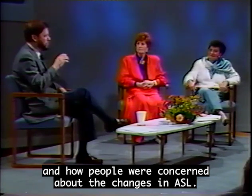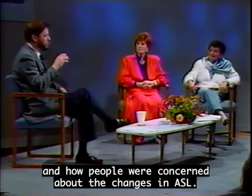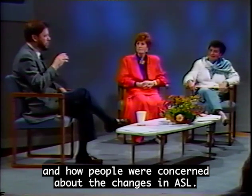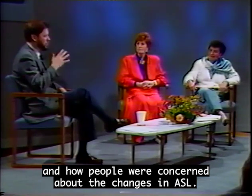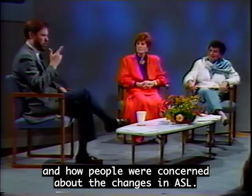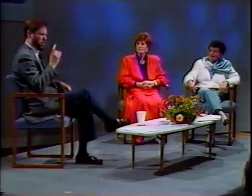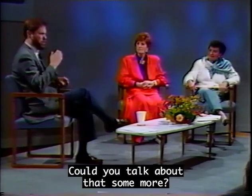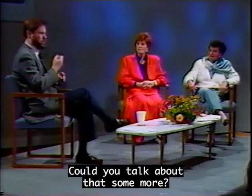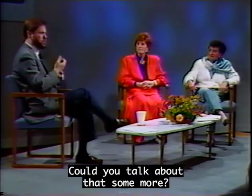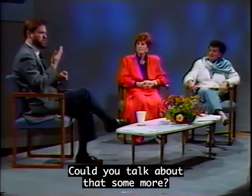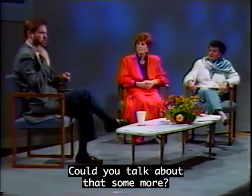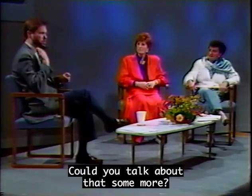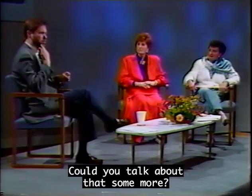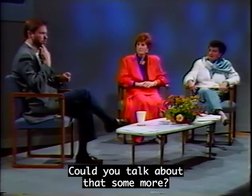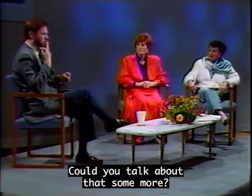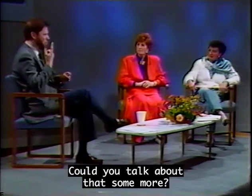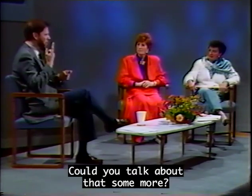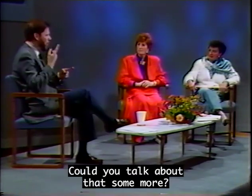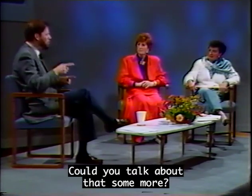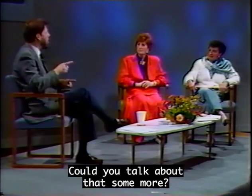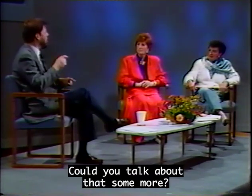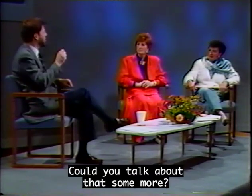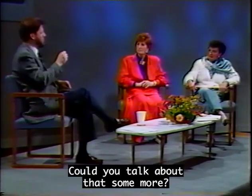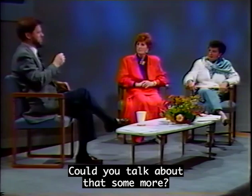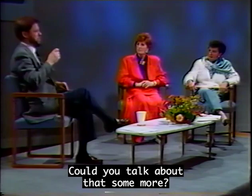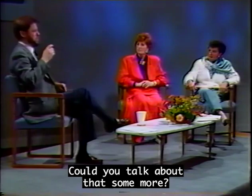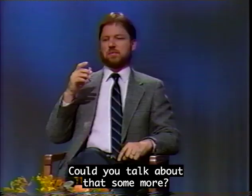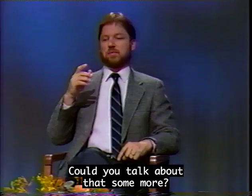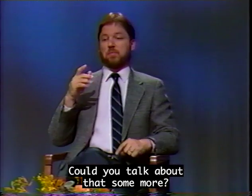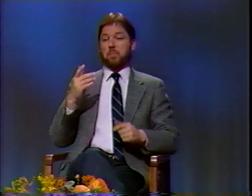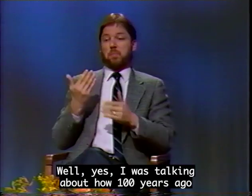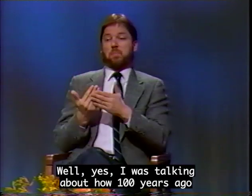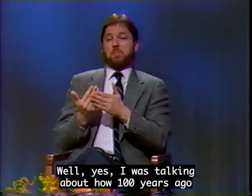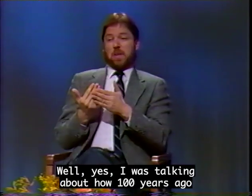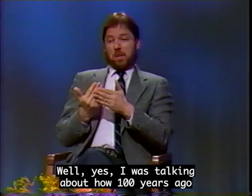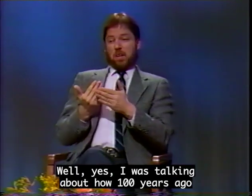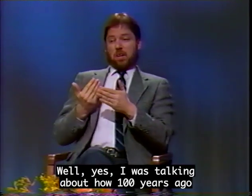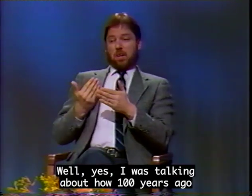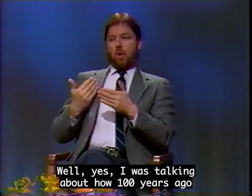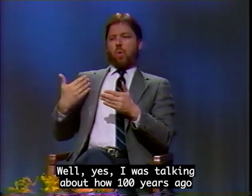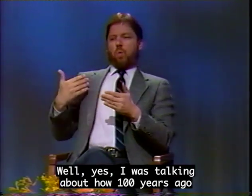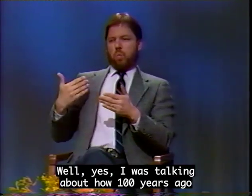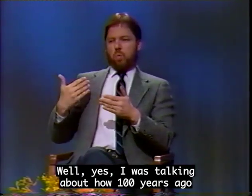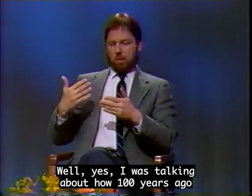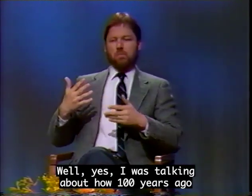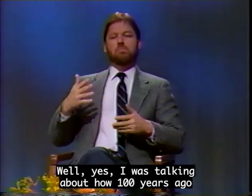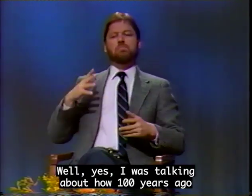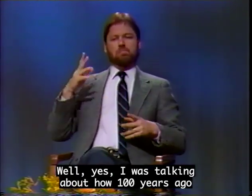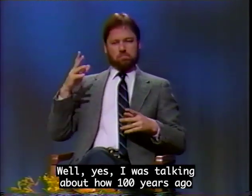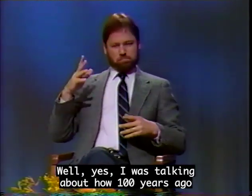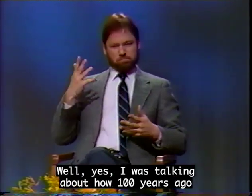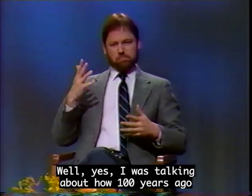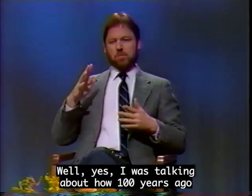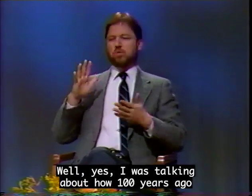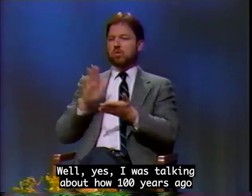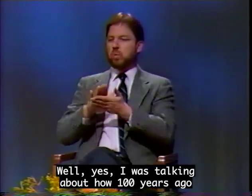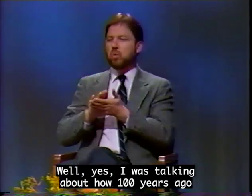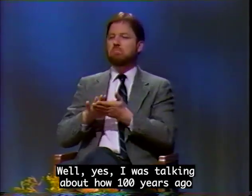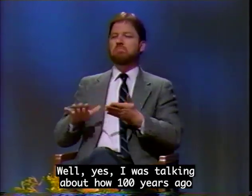in ASL. Could you talk about that some more? Well, yes, I was talking about